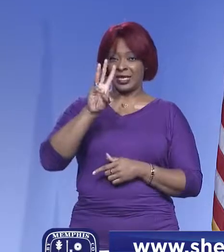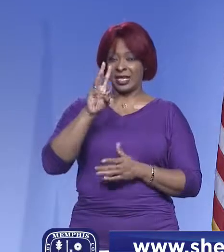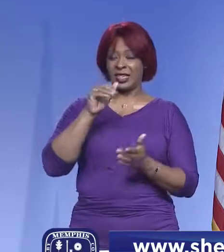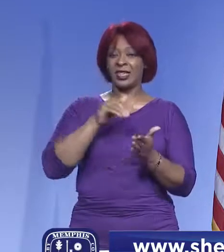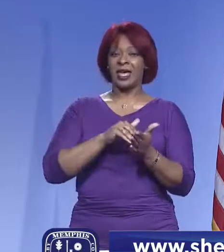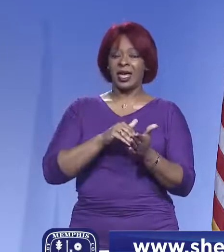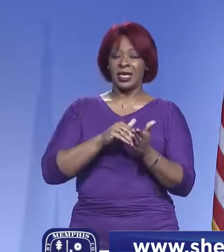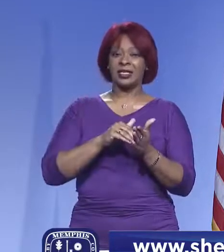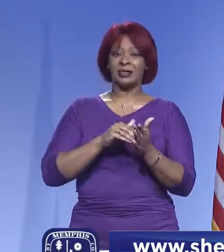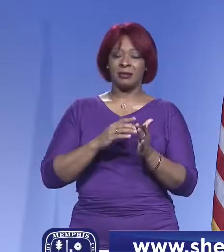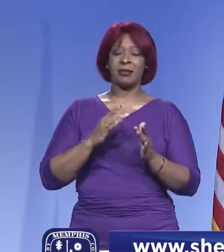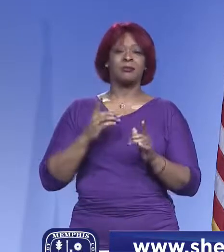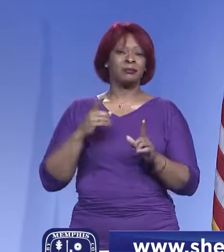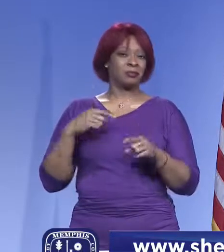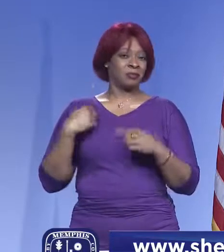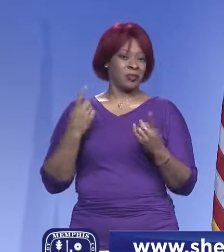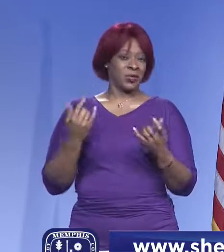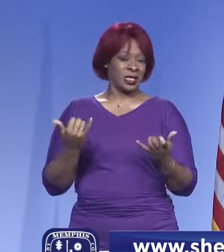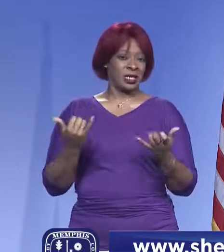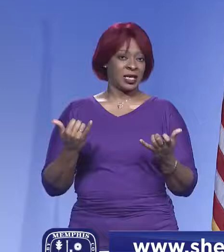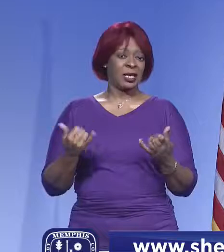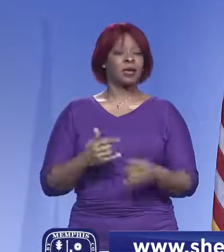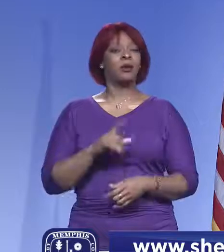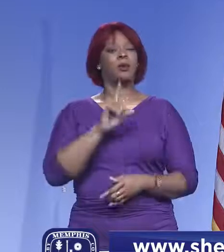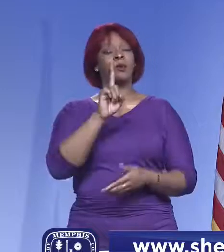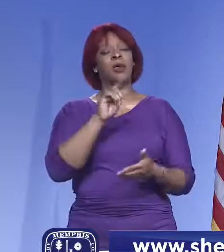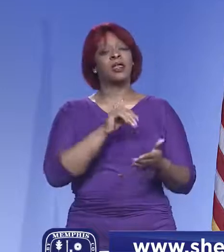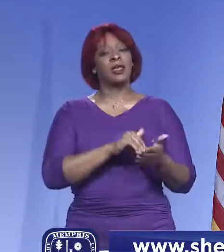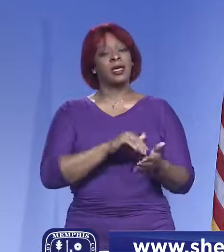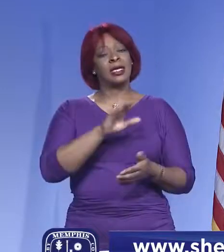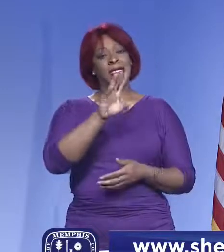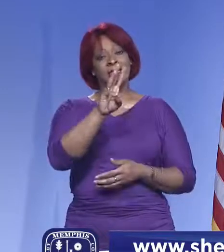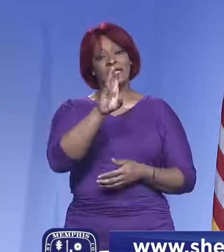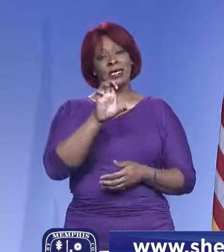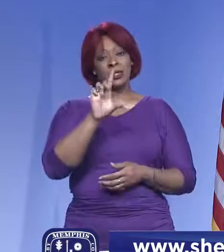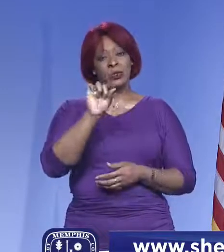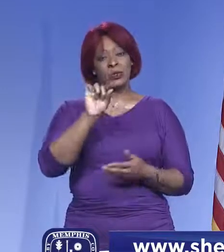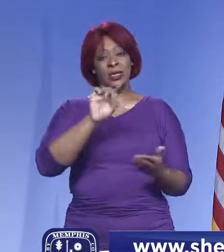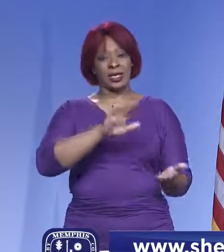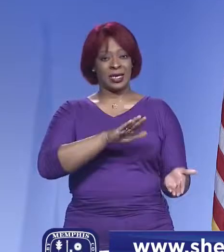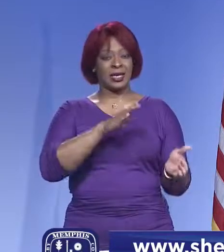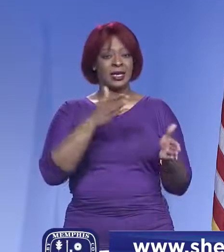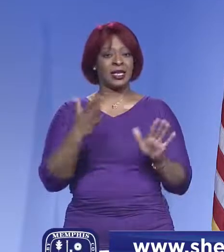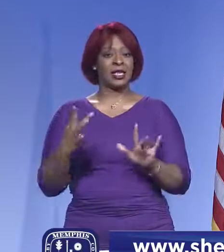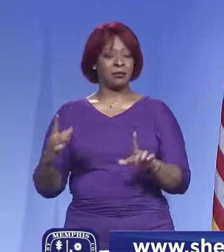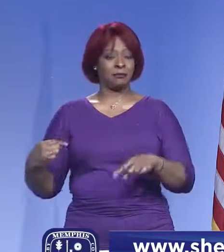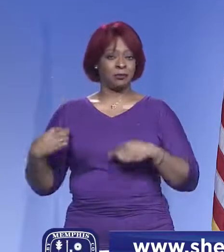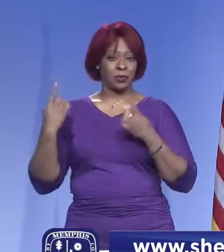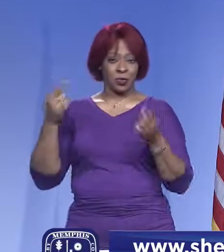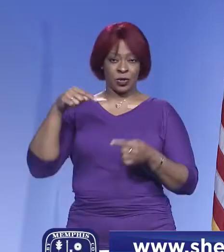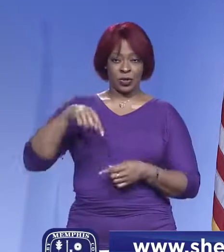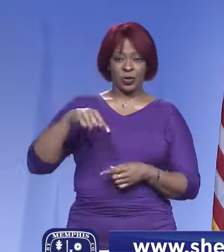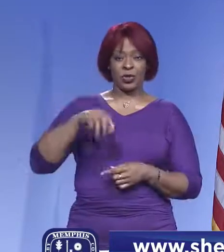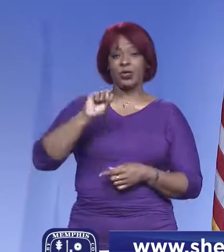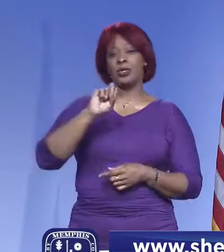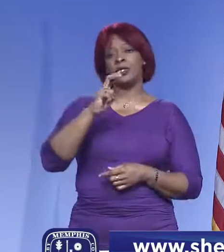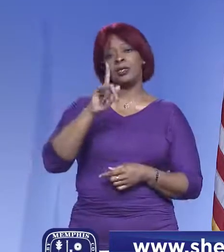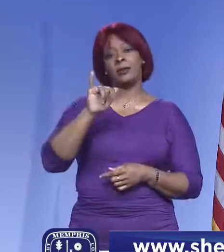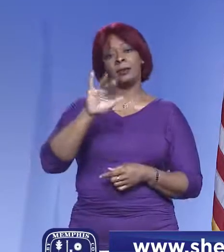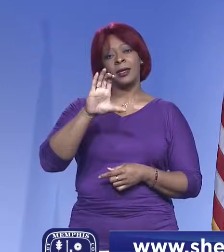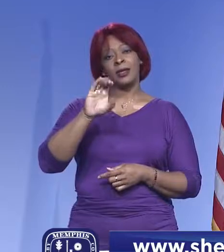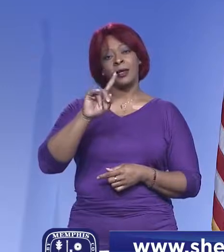cases, I'm sure, today. We've had 1,620 deaths in Shelby County so far. That